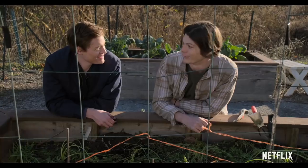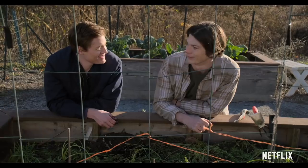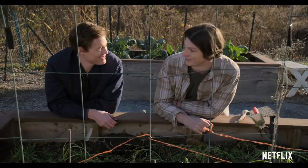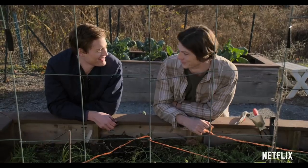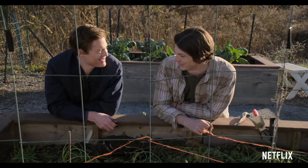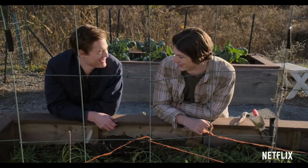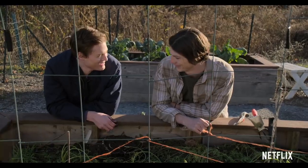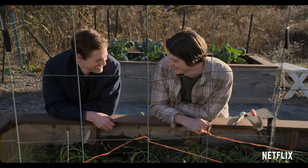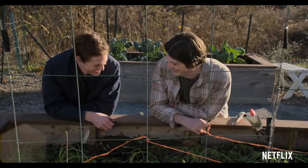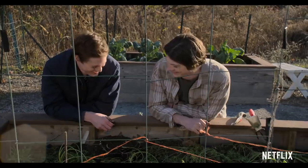with one another.